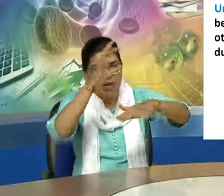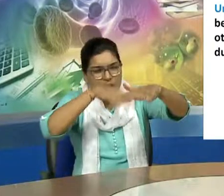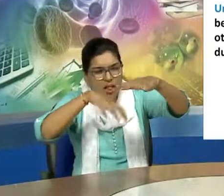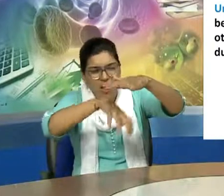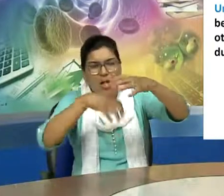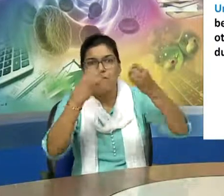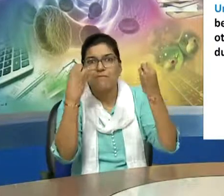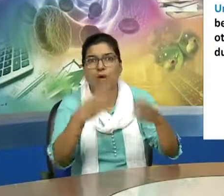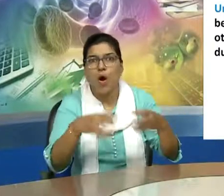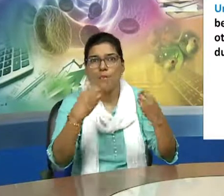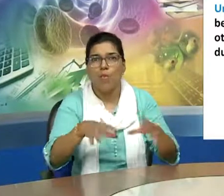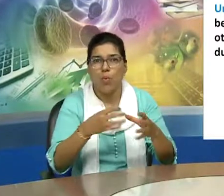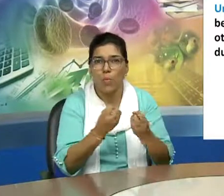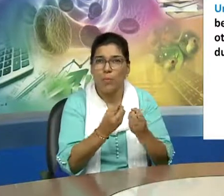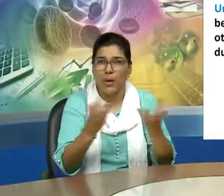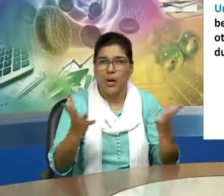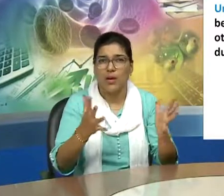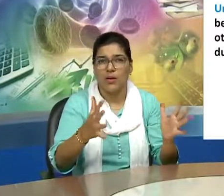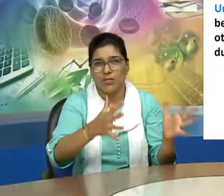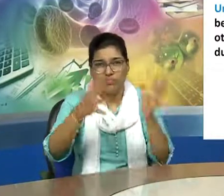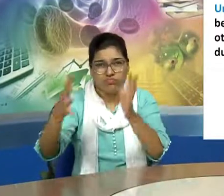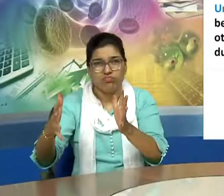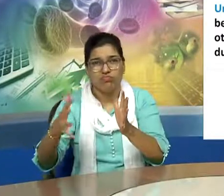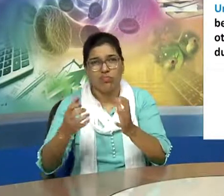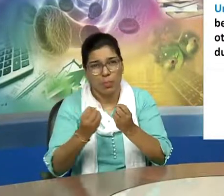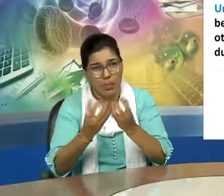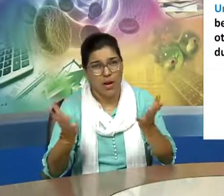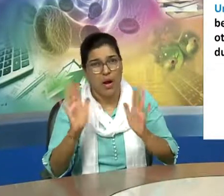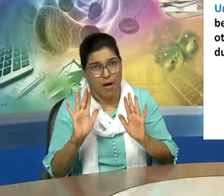So we have to be careful